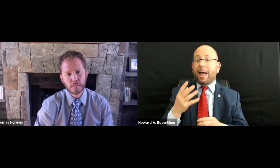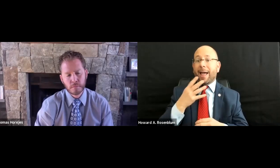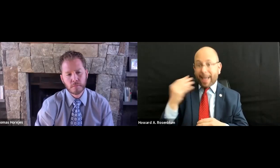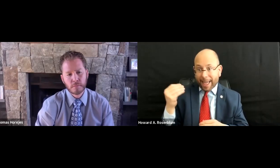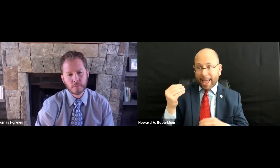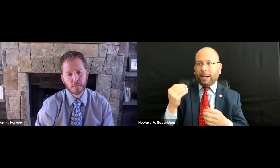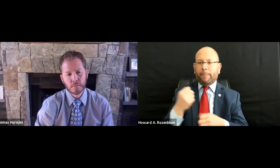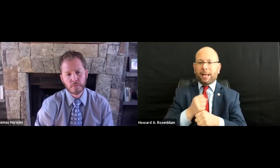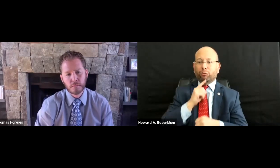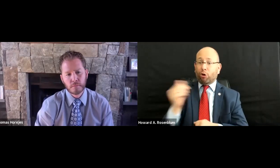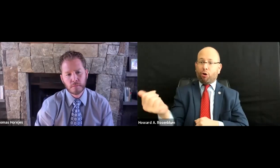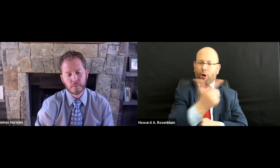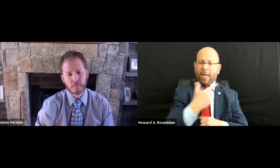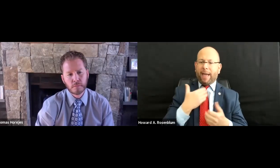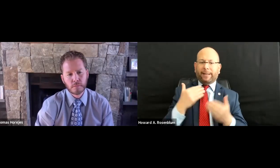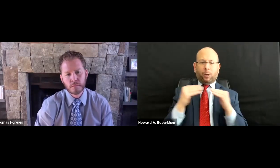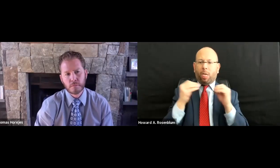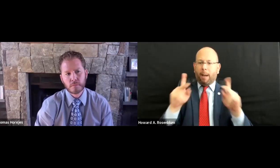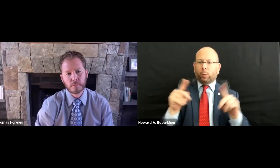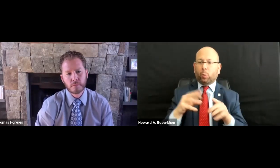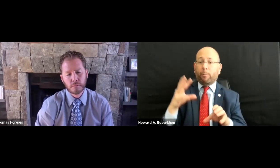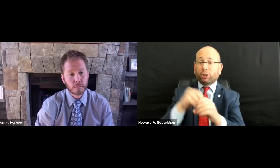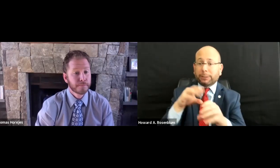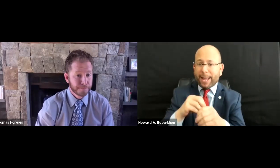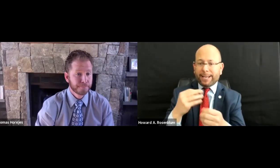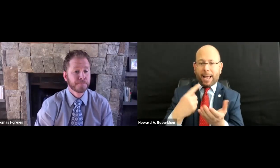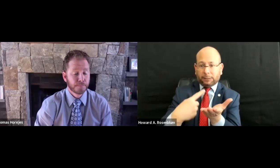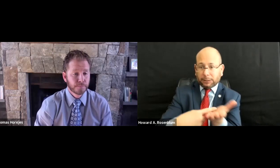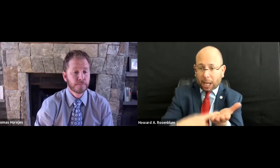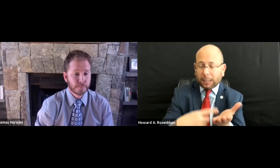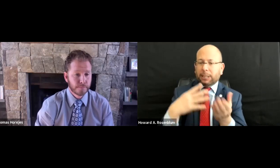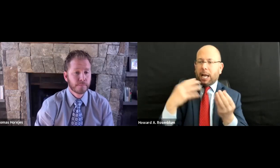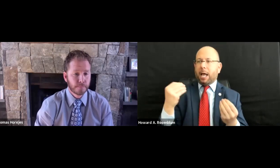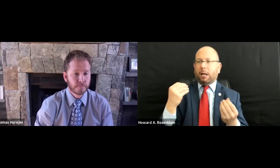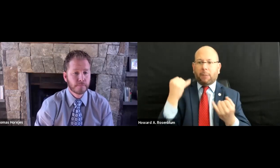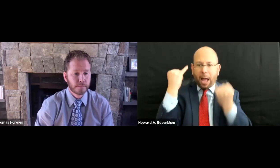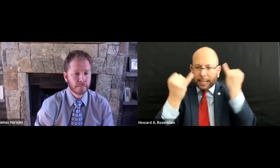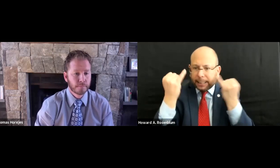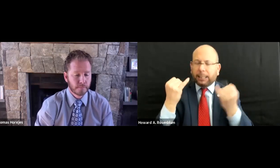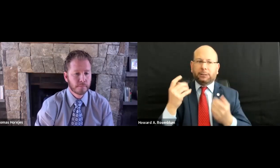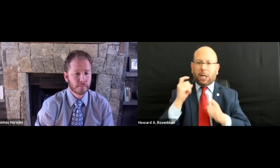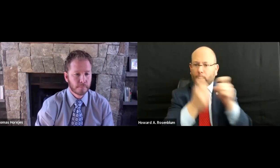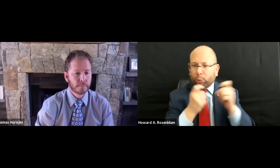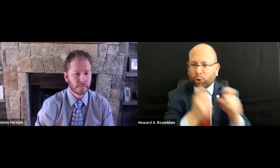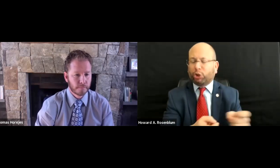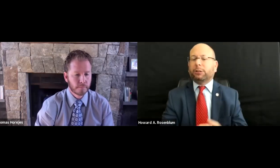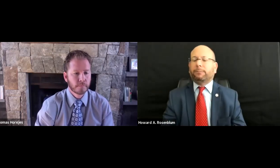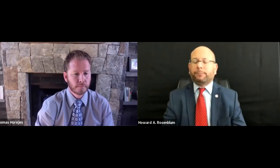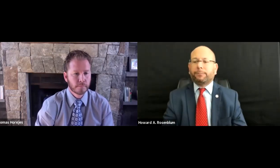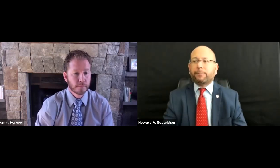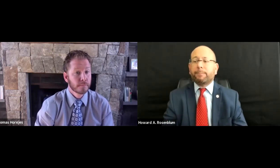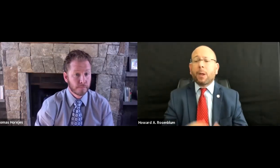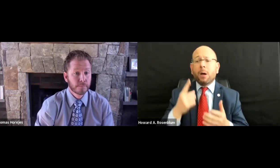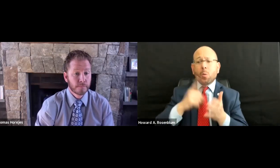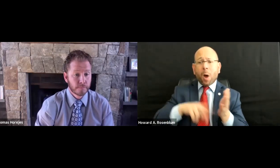perspectives in the workforce. And it's also about making sure that everyone has an equal opportunity to participate, to